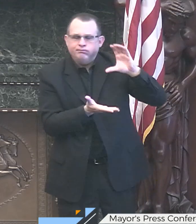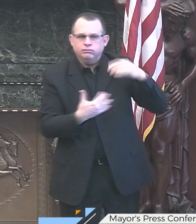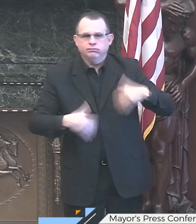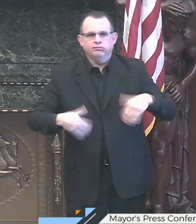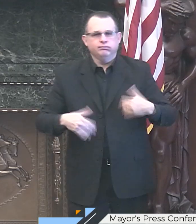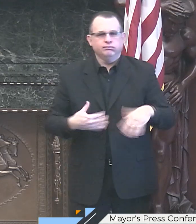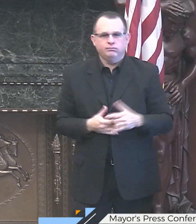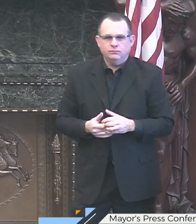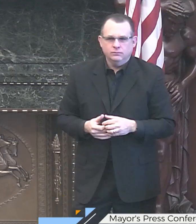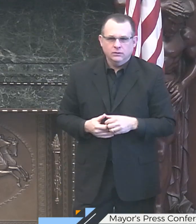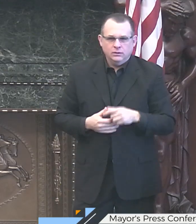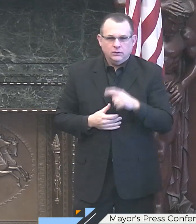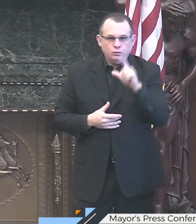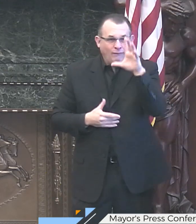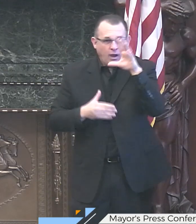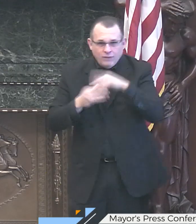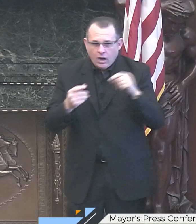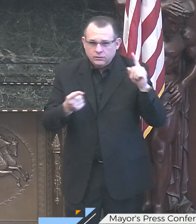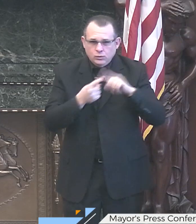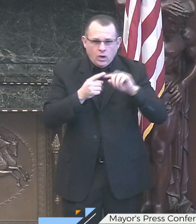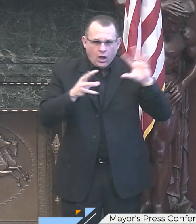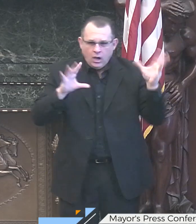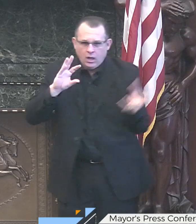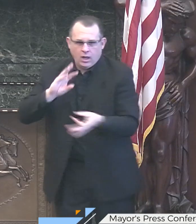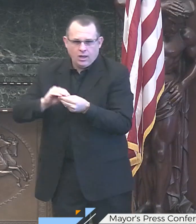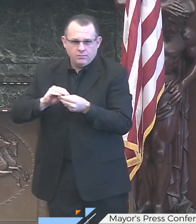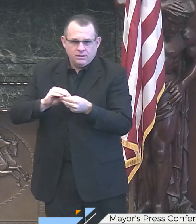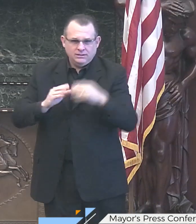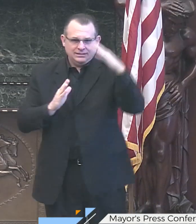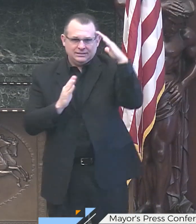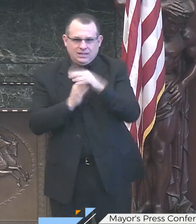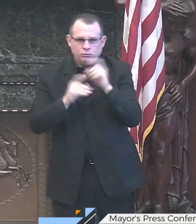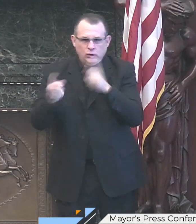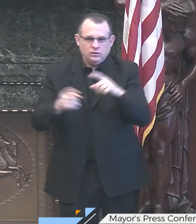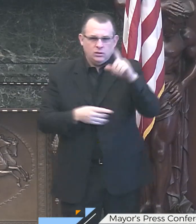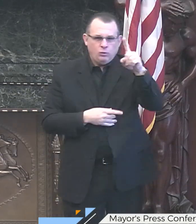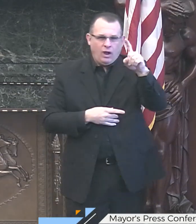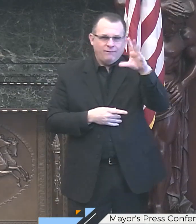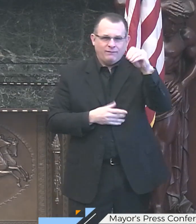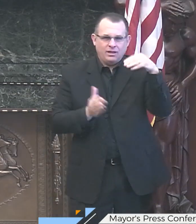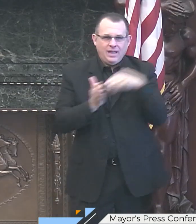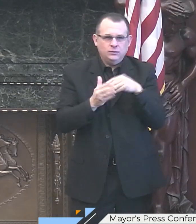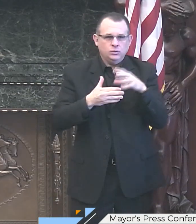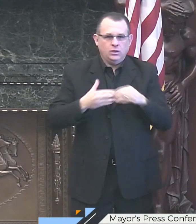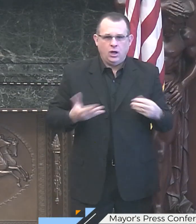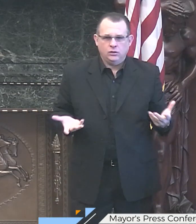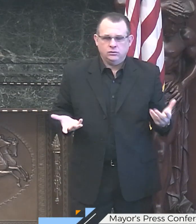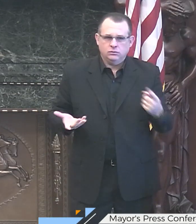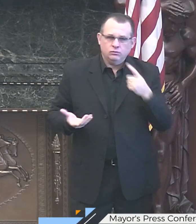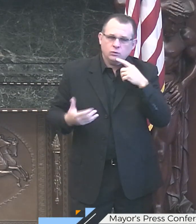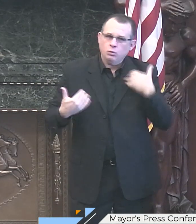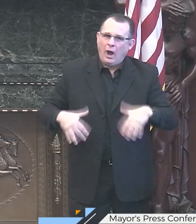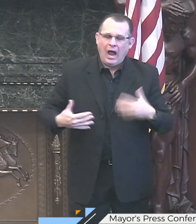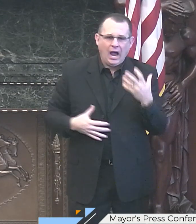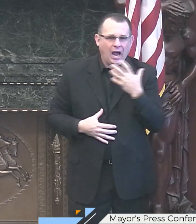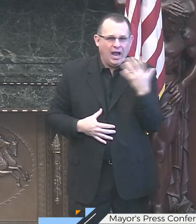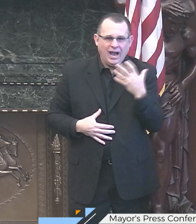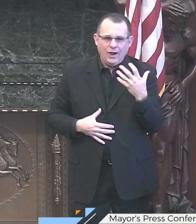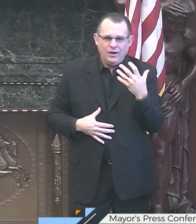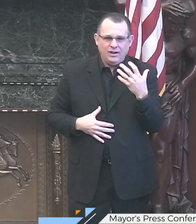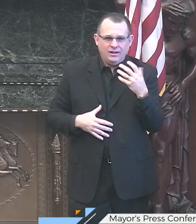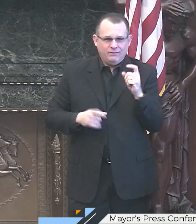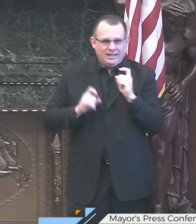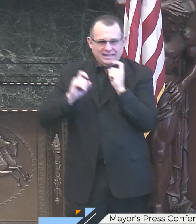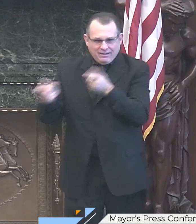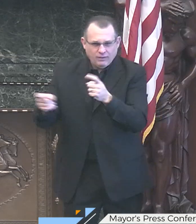$25 towards a total of $150,000 raised on the website to date. Philanthropy and the corporate sector have